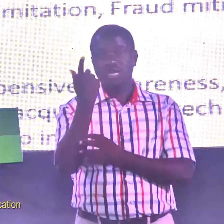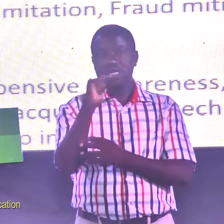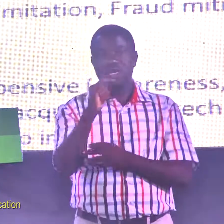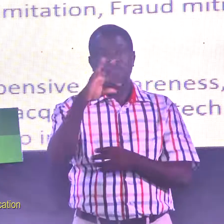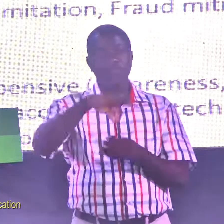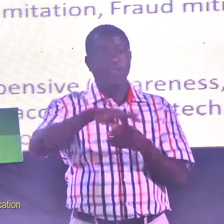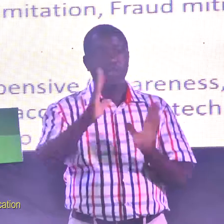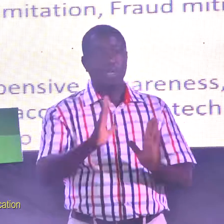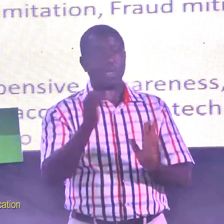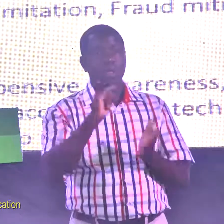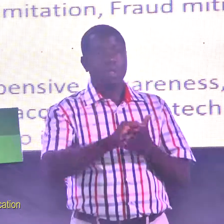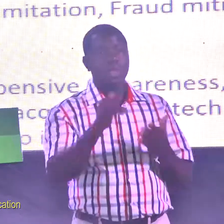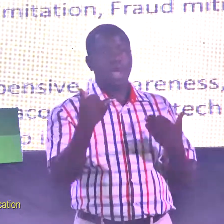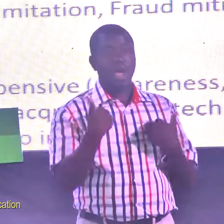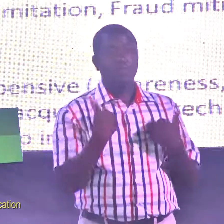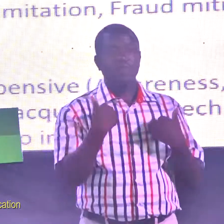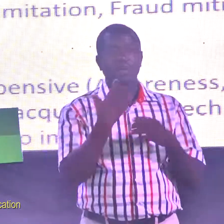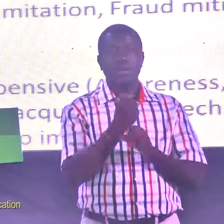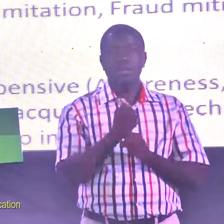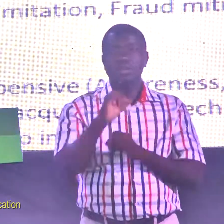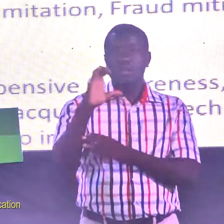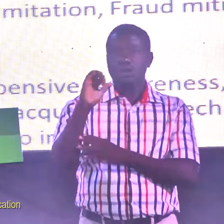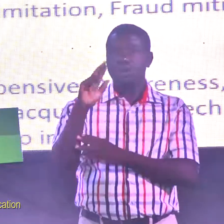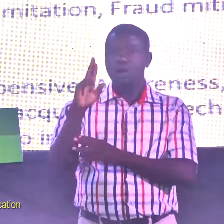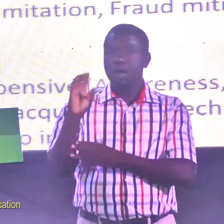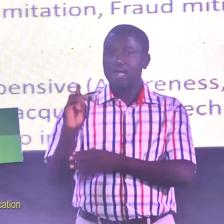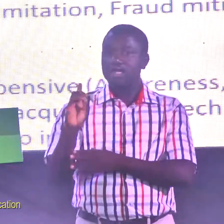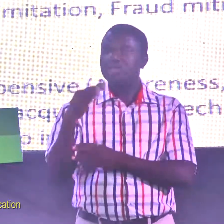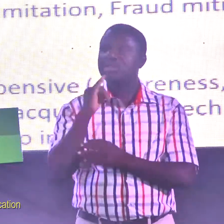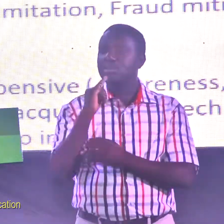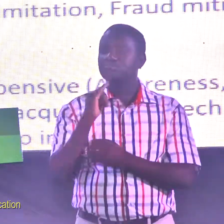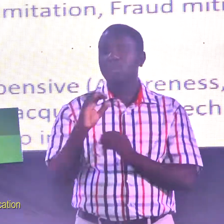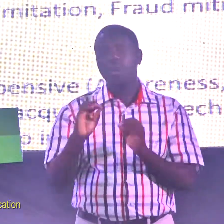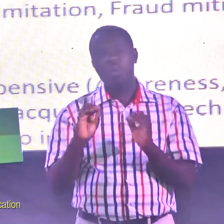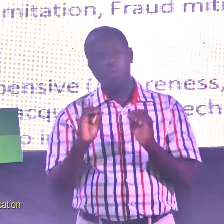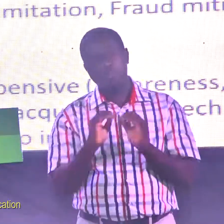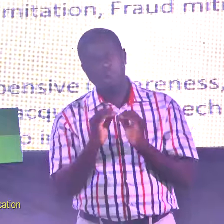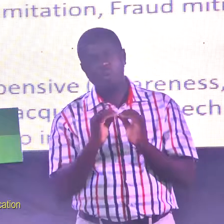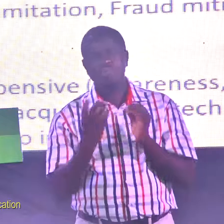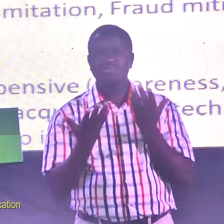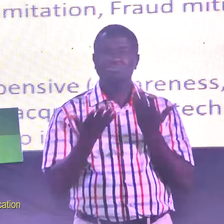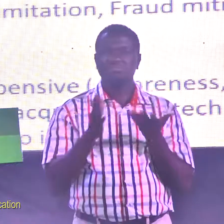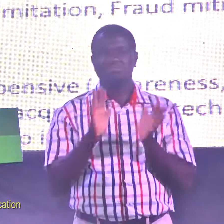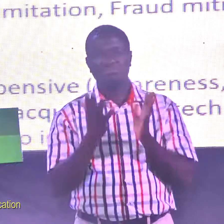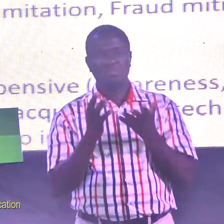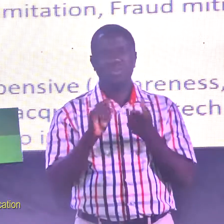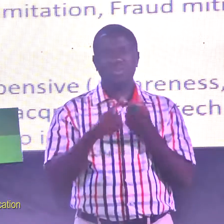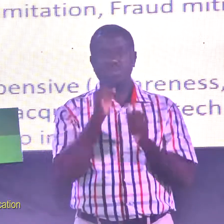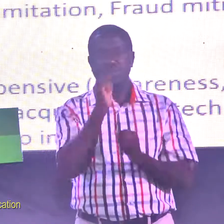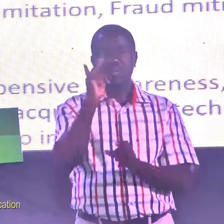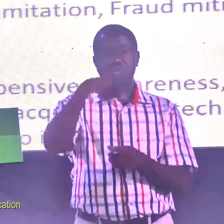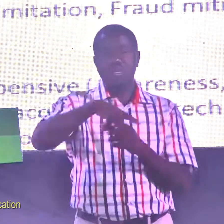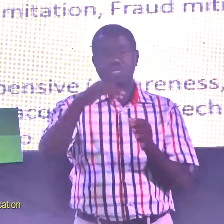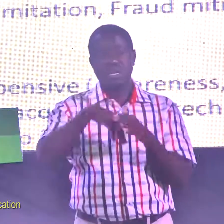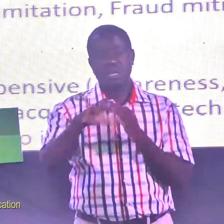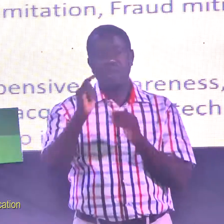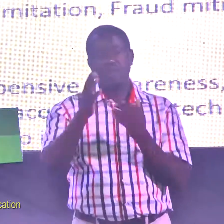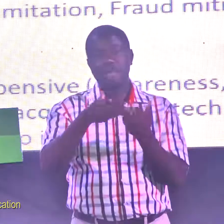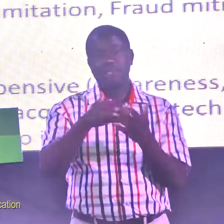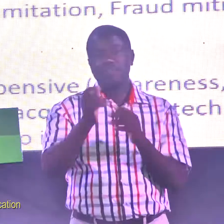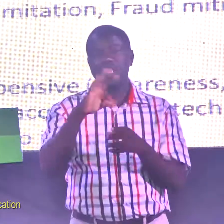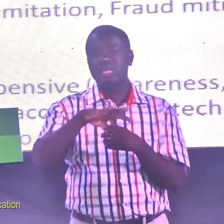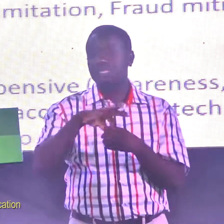has got a voter's card is more likely to participate in the matters of elections.